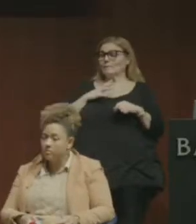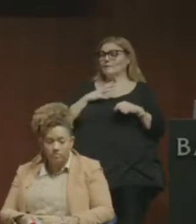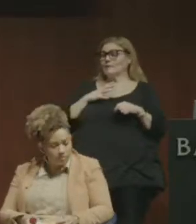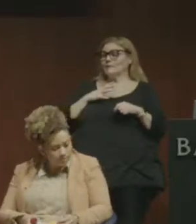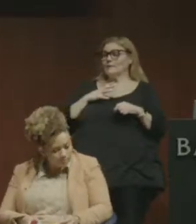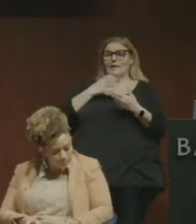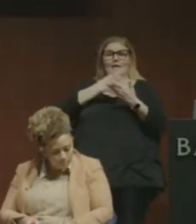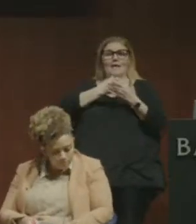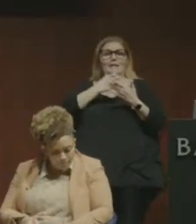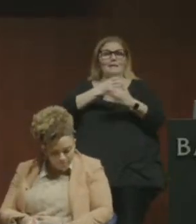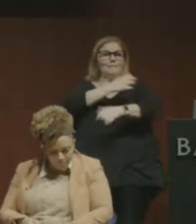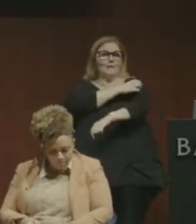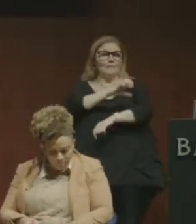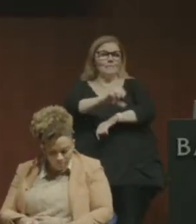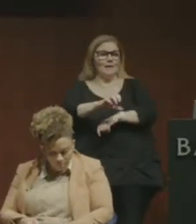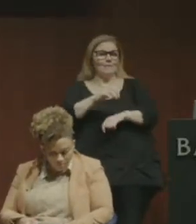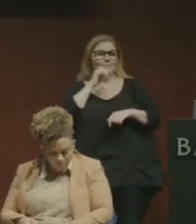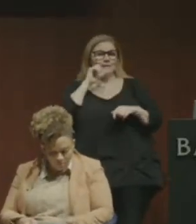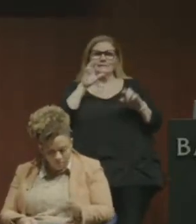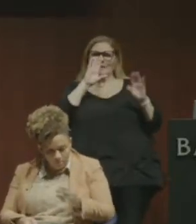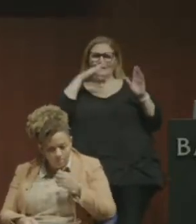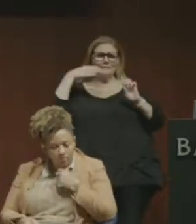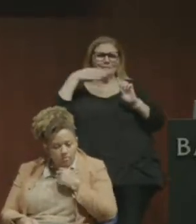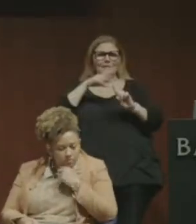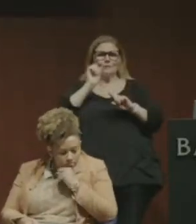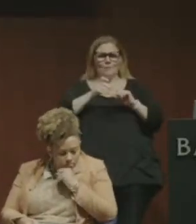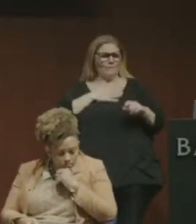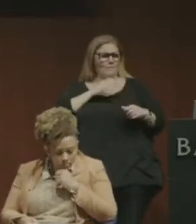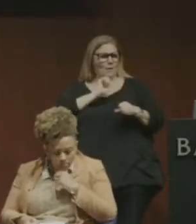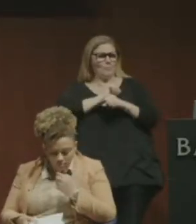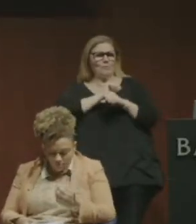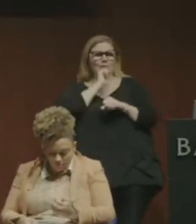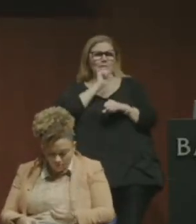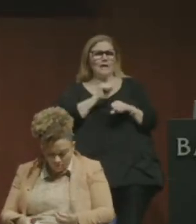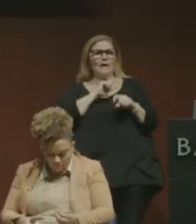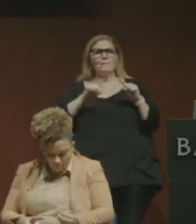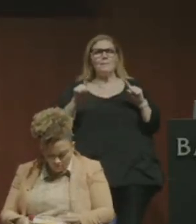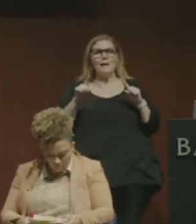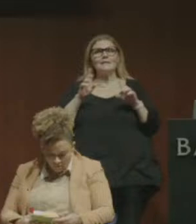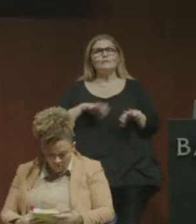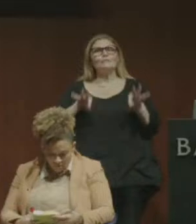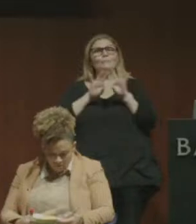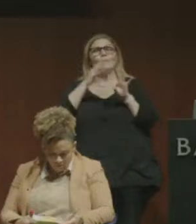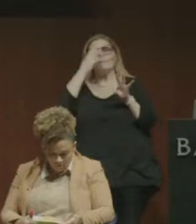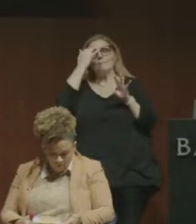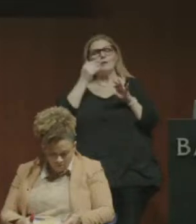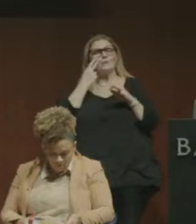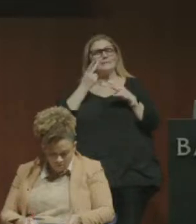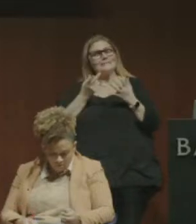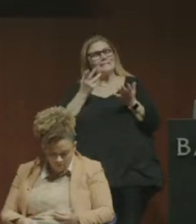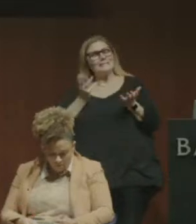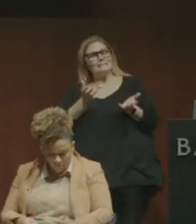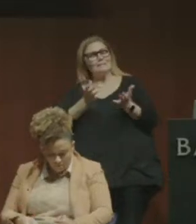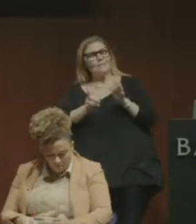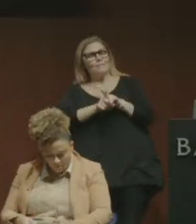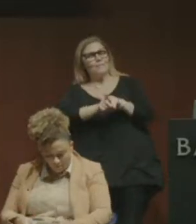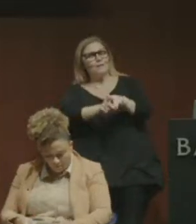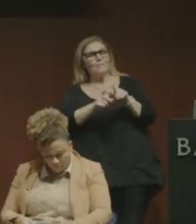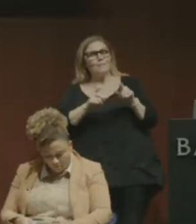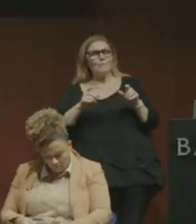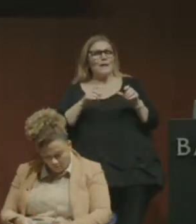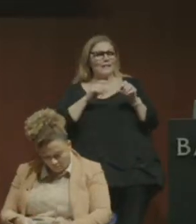women's economic empowerment is not a central question of my work, its relevance seeps through the conversation that I've had